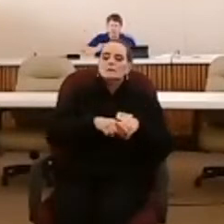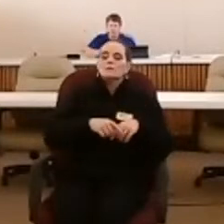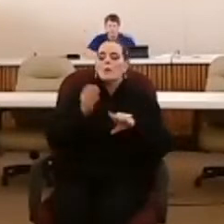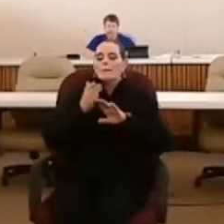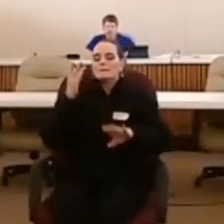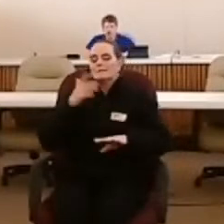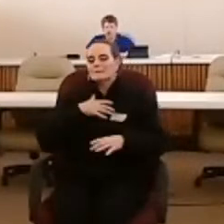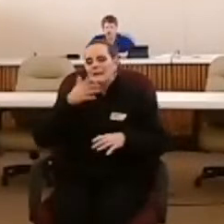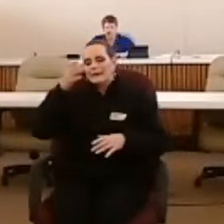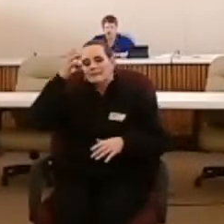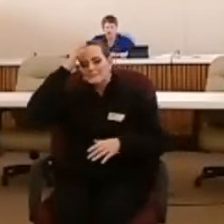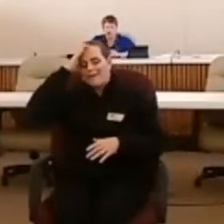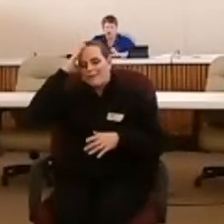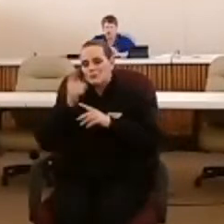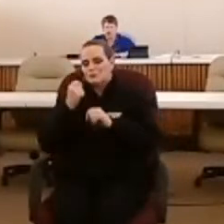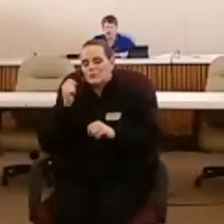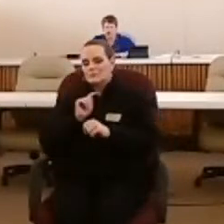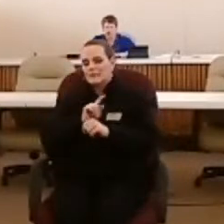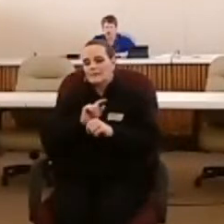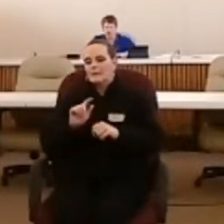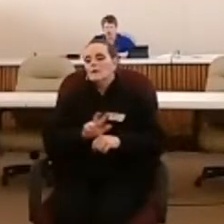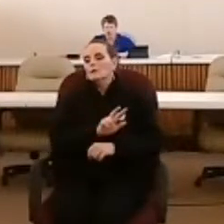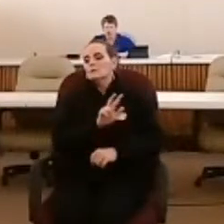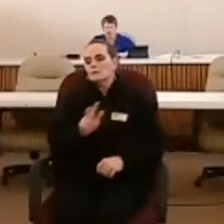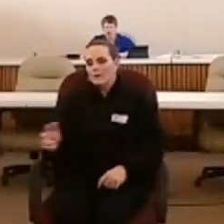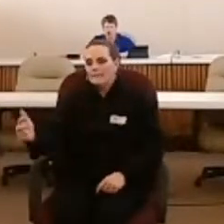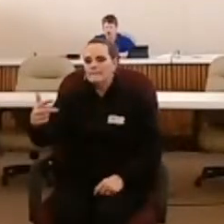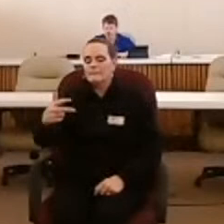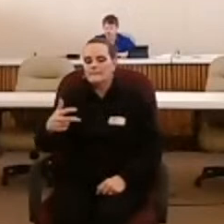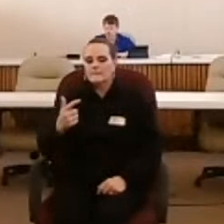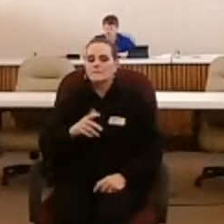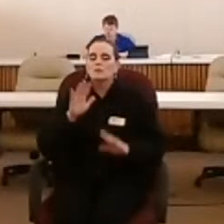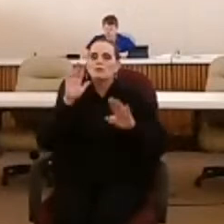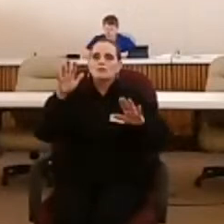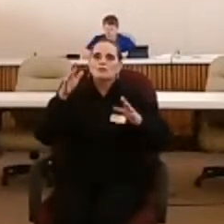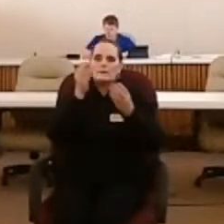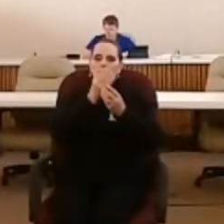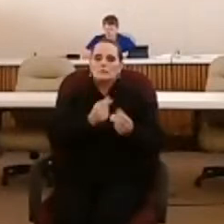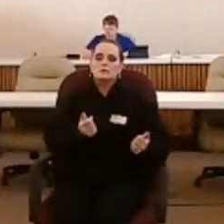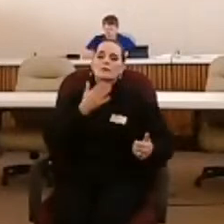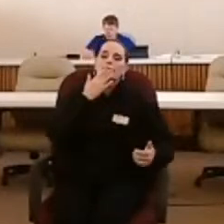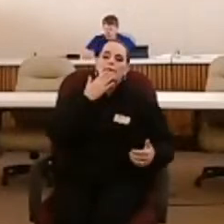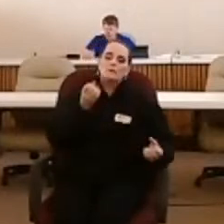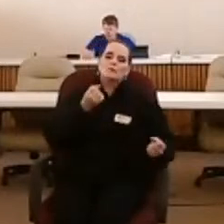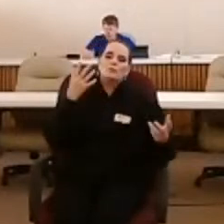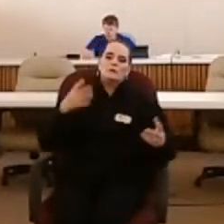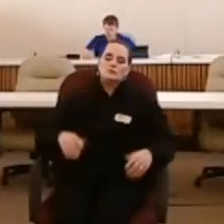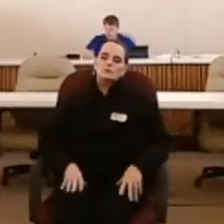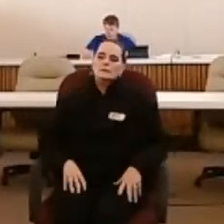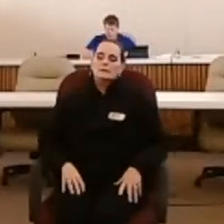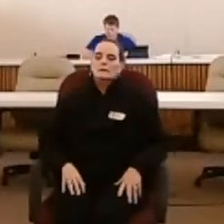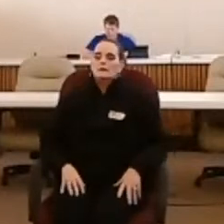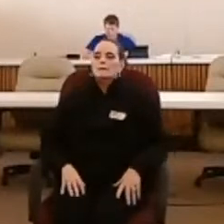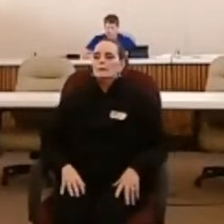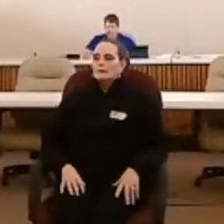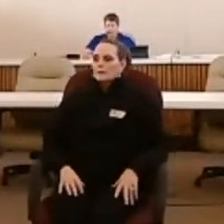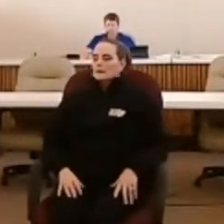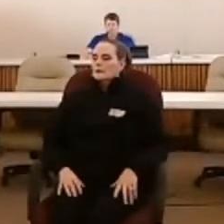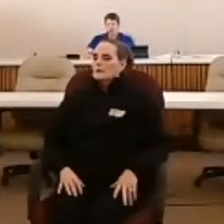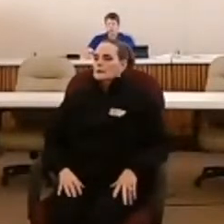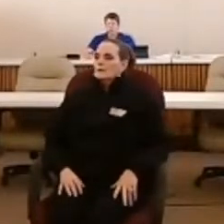there's vehicles parked there. It sounds like a great solution. Okay, thank you very Very good, much. thank We you. very much appreciate the input. Thank you.